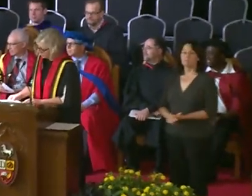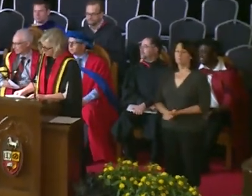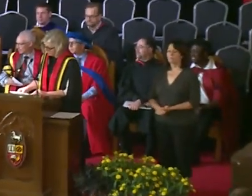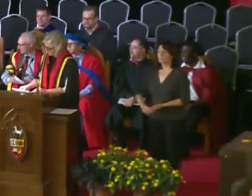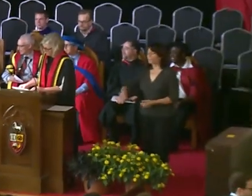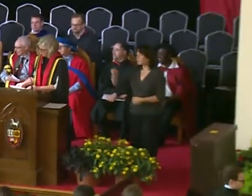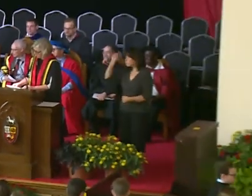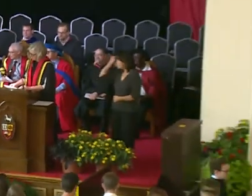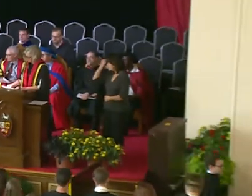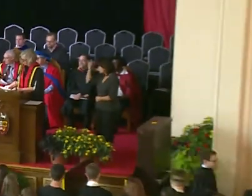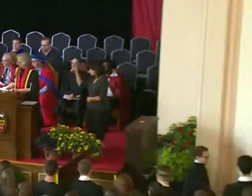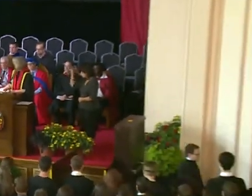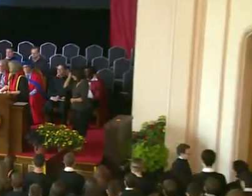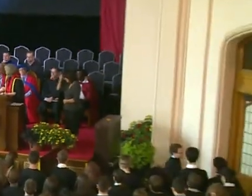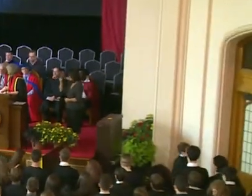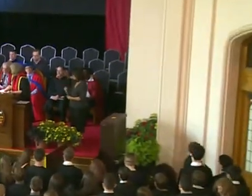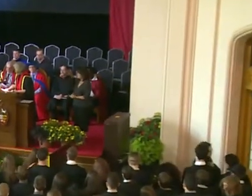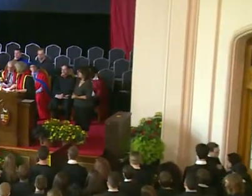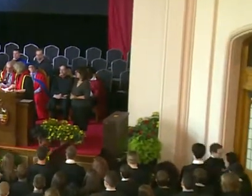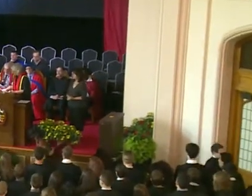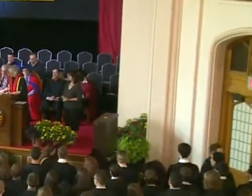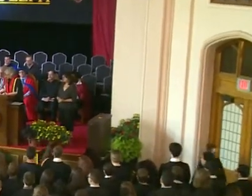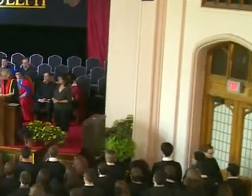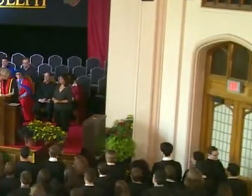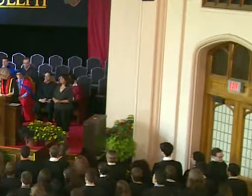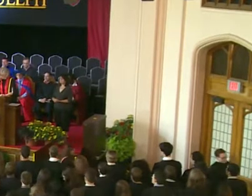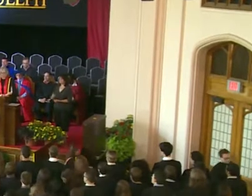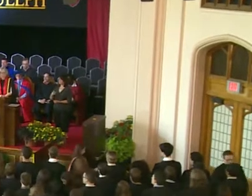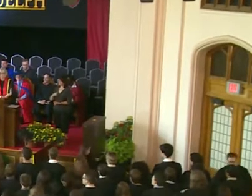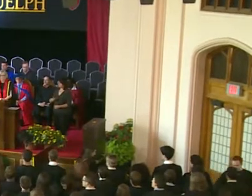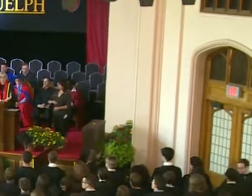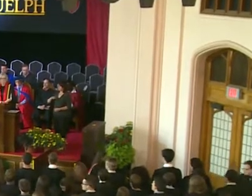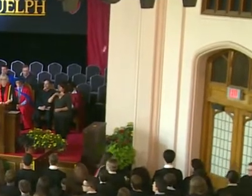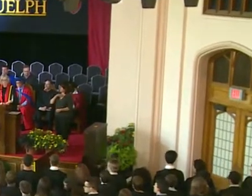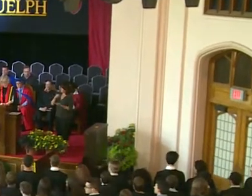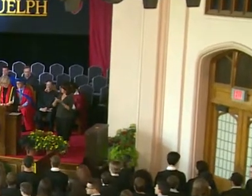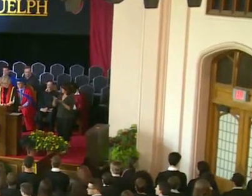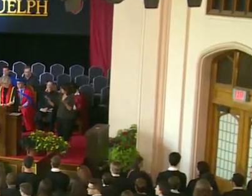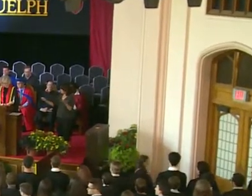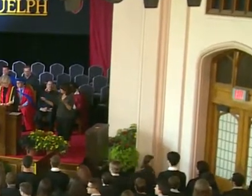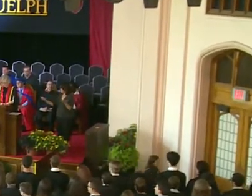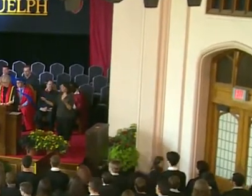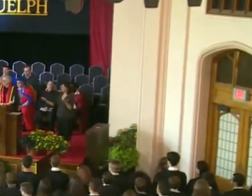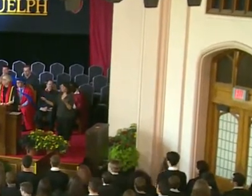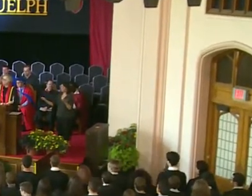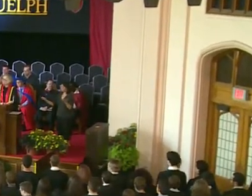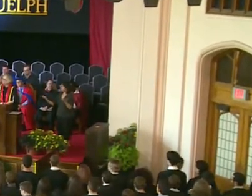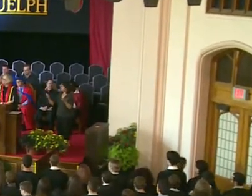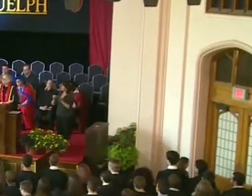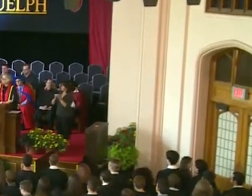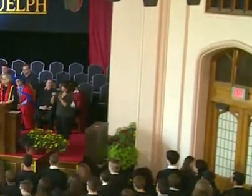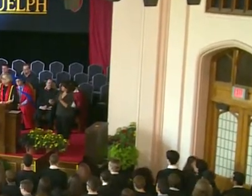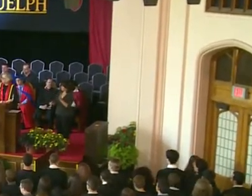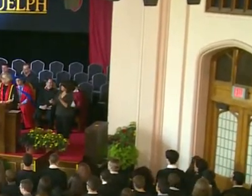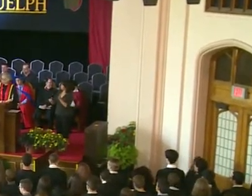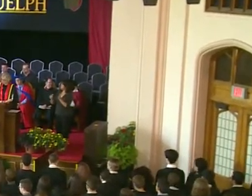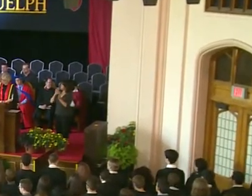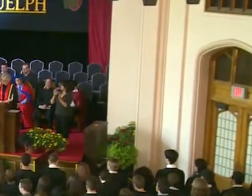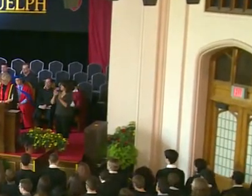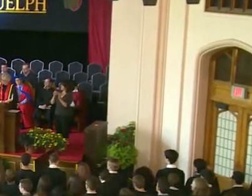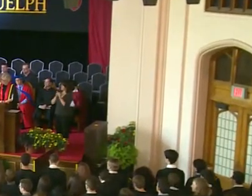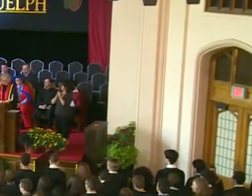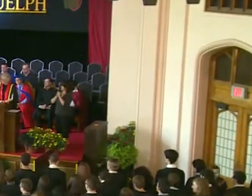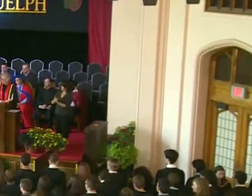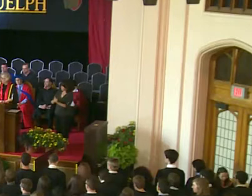Madam Chancellor, I have the honor to present to you these scholars who have fulfilled the